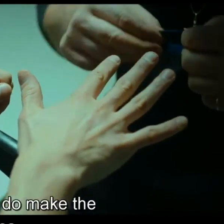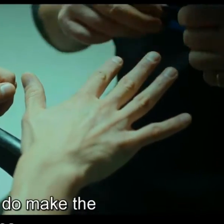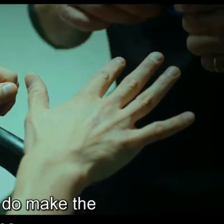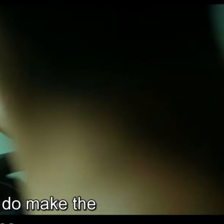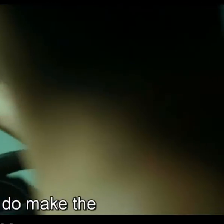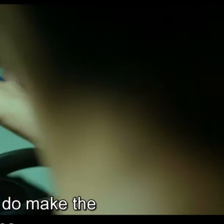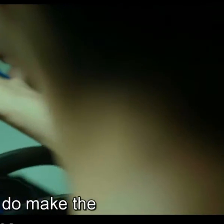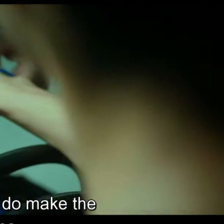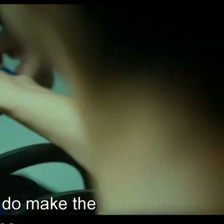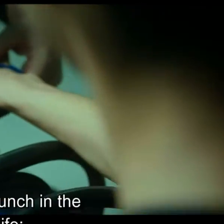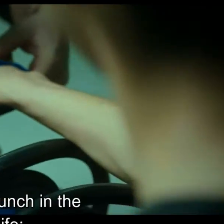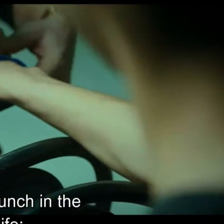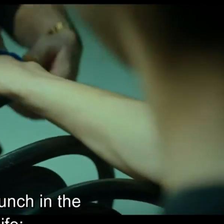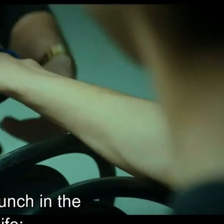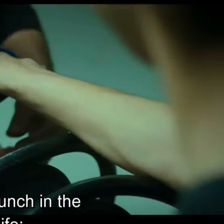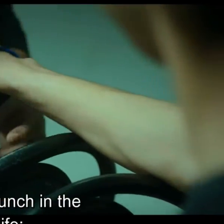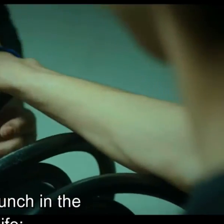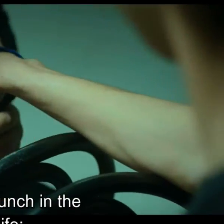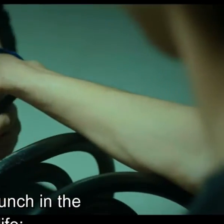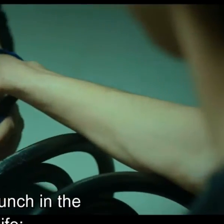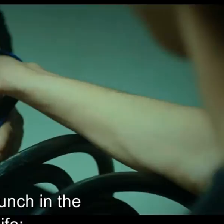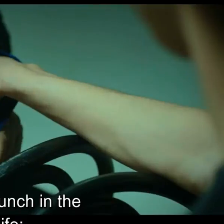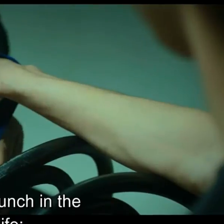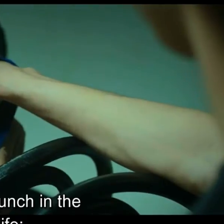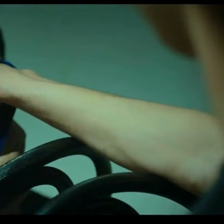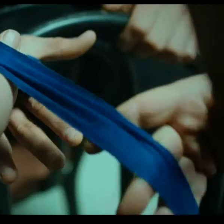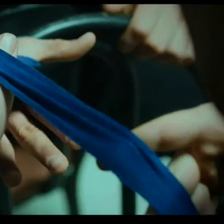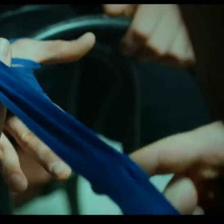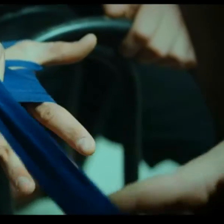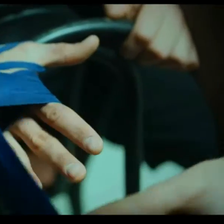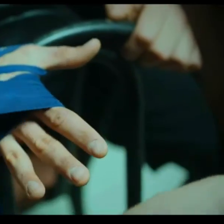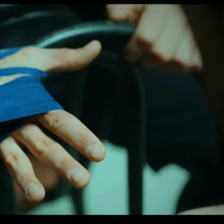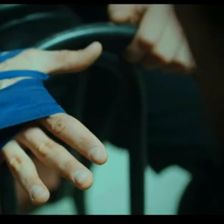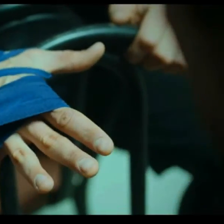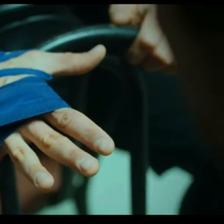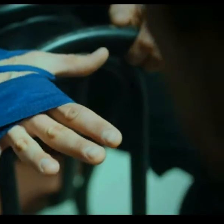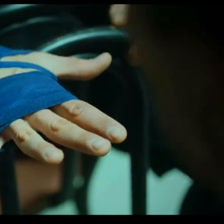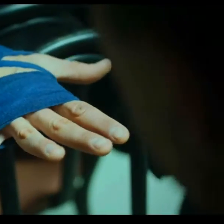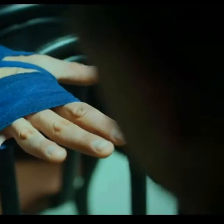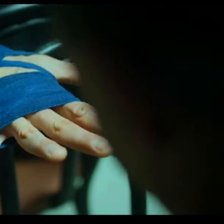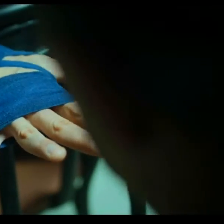If you do make the mistakes and you get a punch in the face in life,